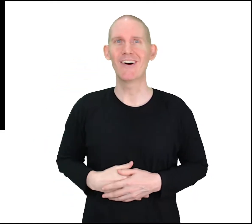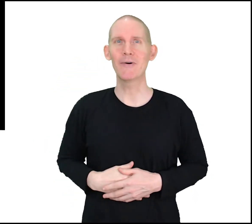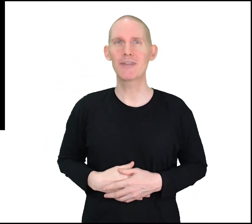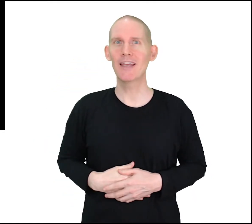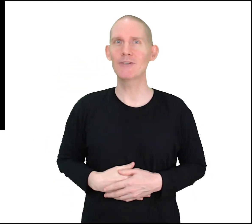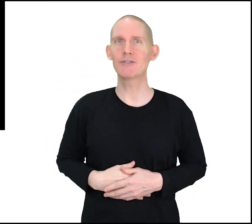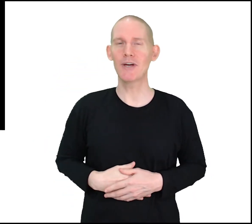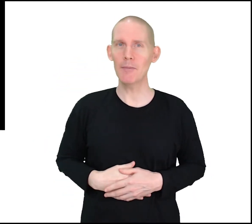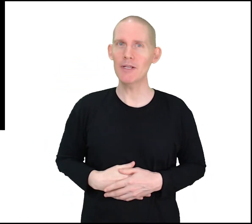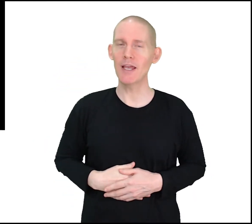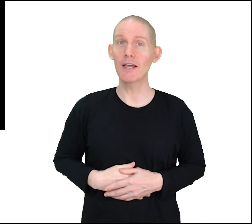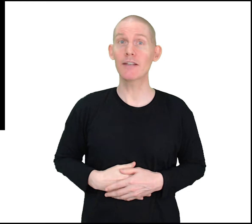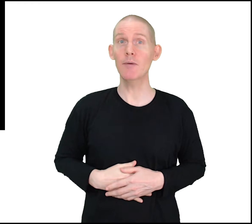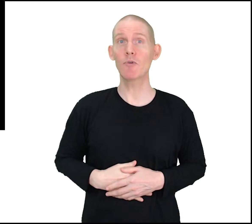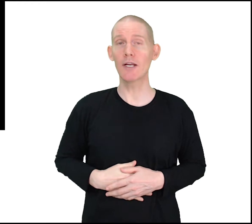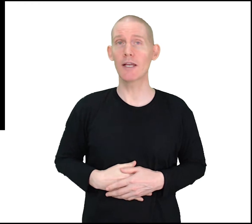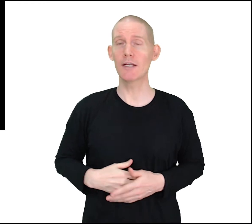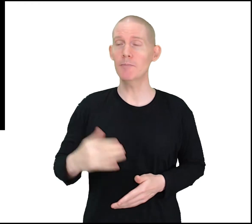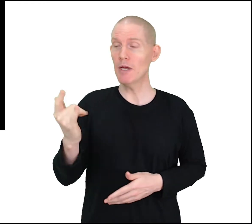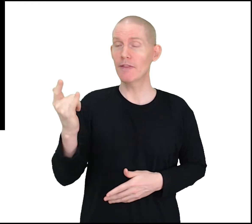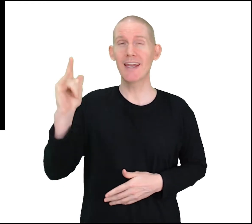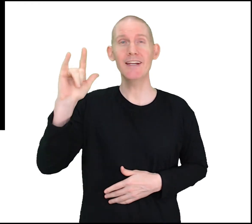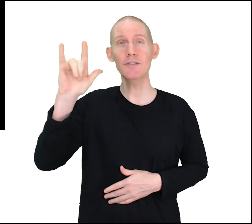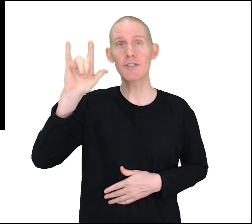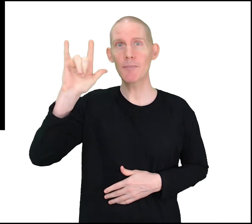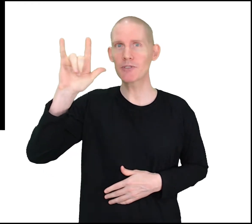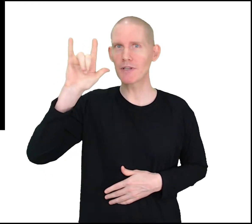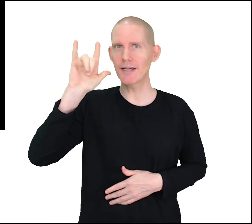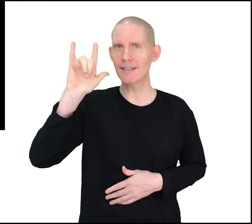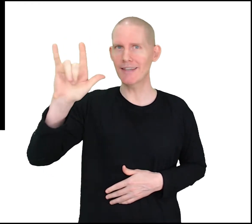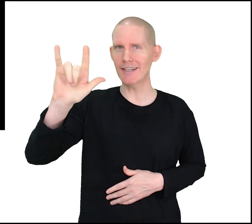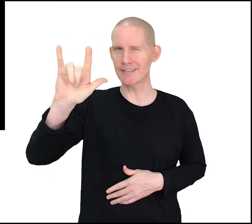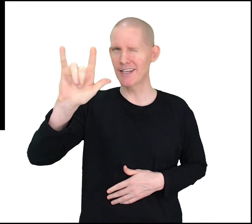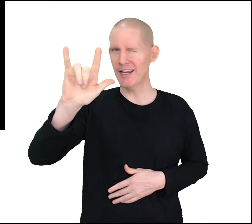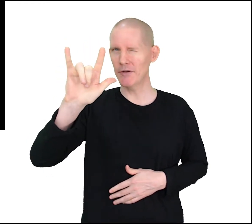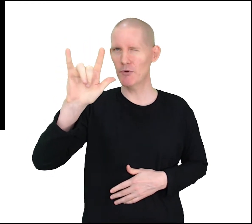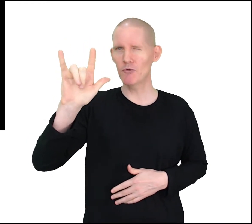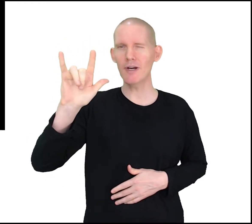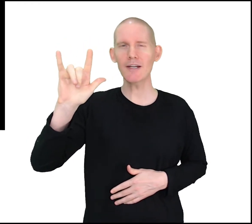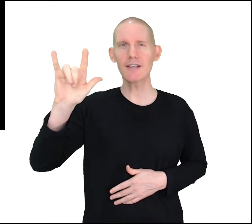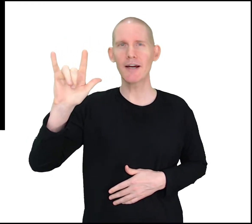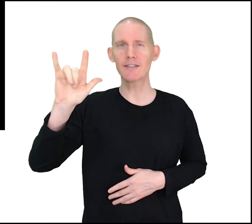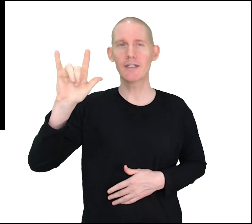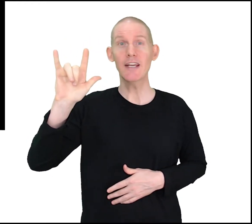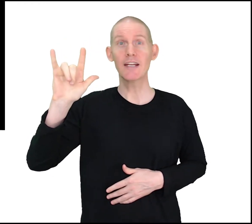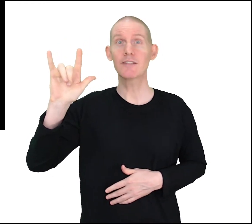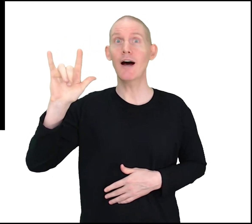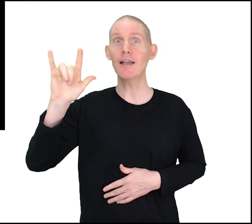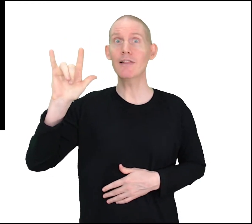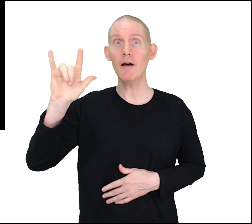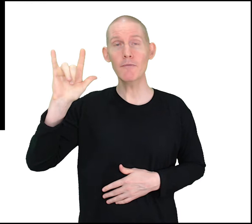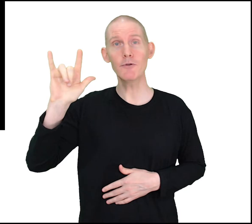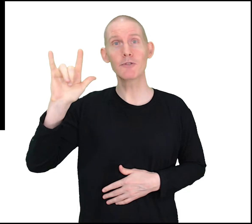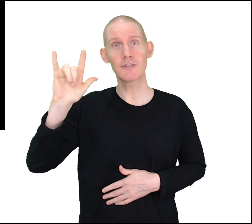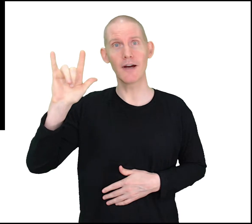Okay, use your dominant hand. I'm right-handed. The hand shape is like this. And if you recognize it, it's the I love you sign, right?